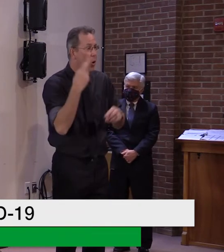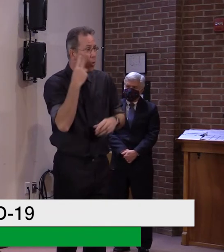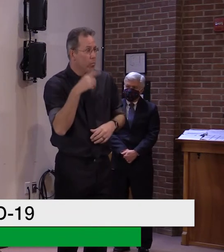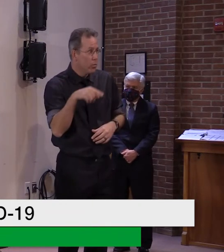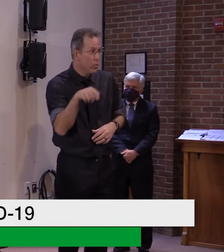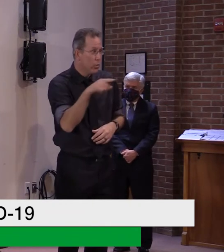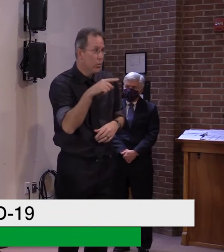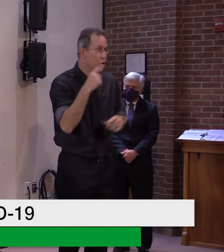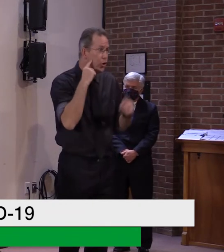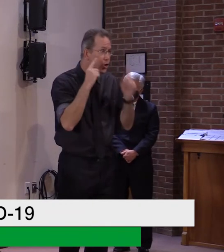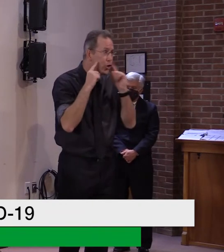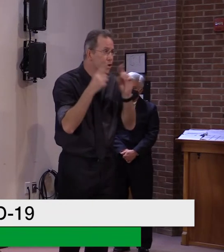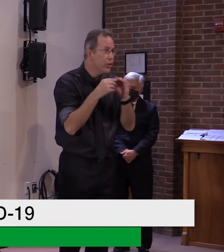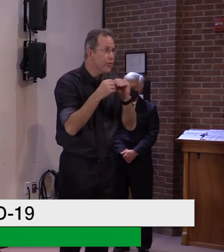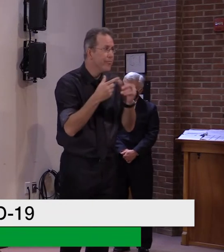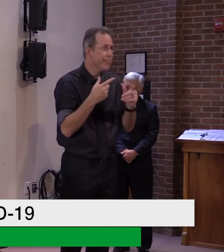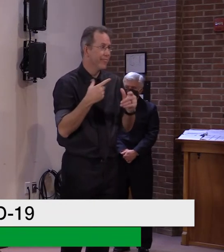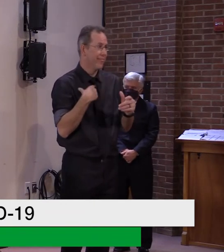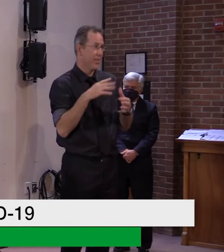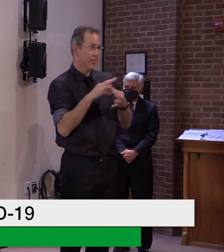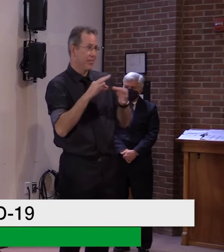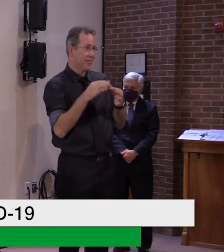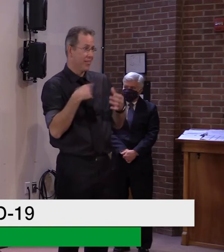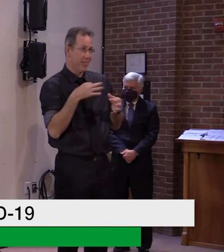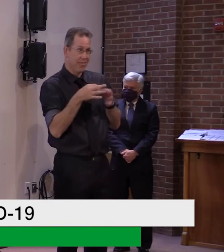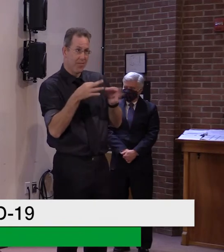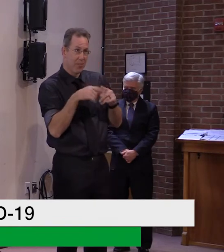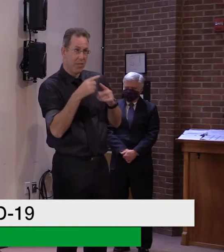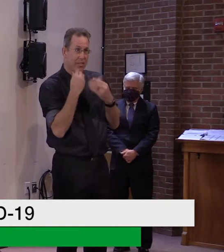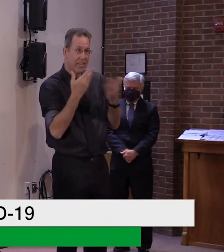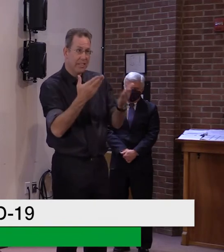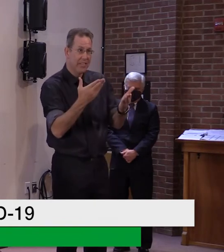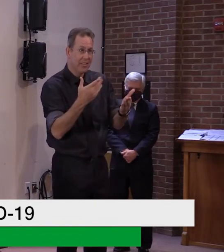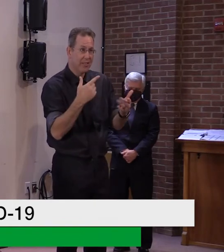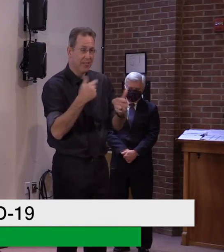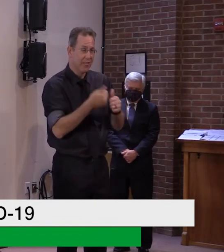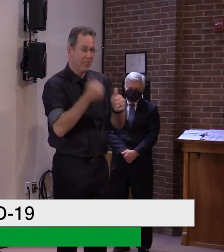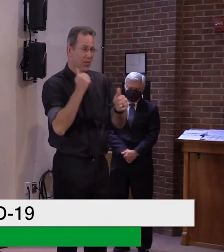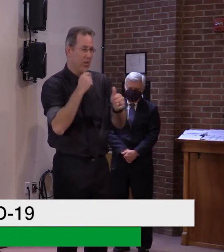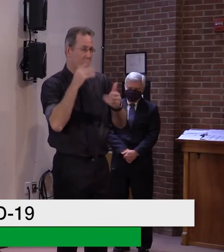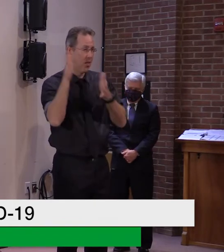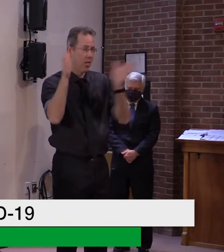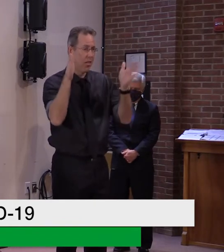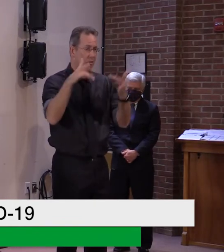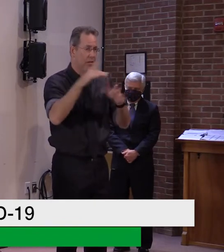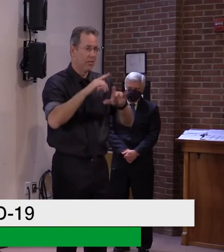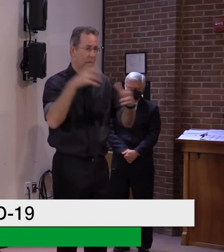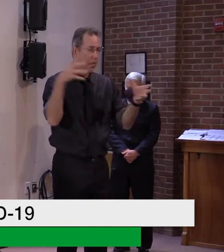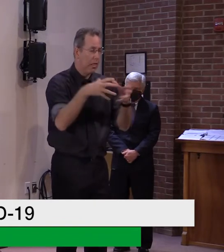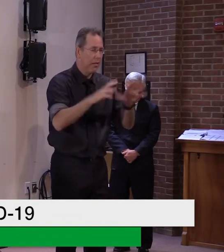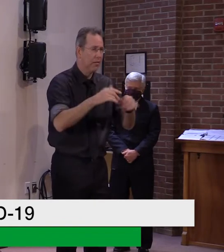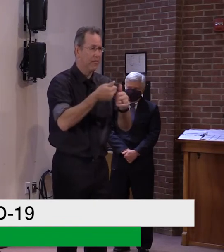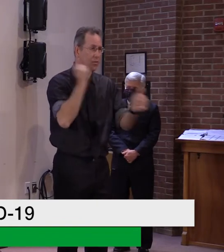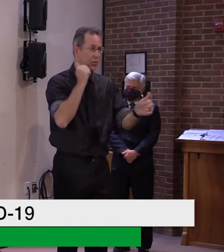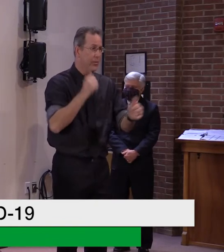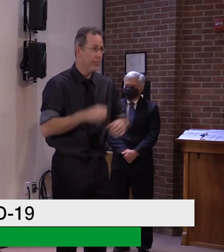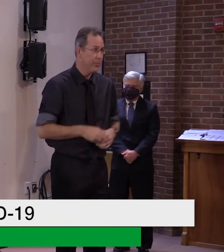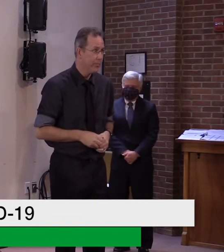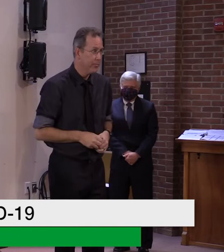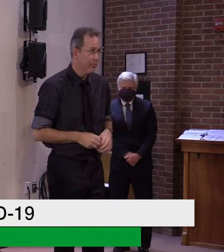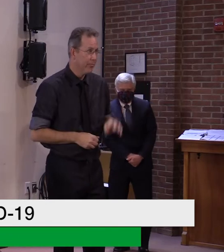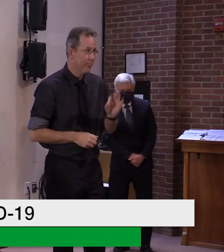thanksgiving because i know we've talked about that at prior press conferences i i'm totally isolated thank